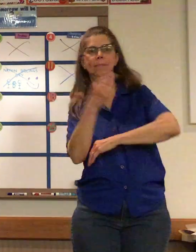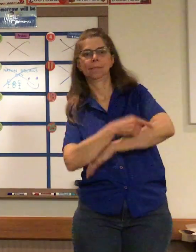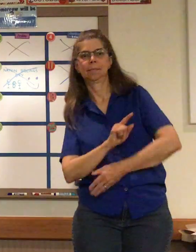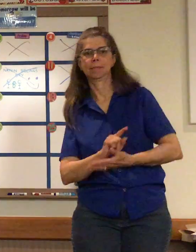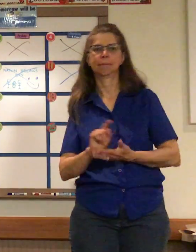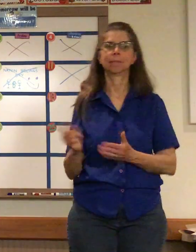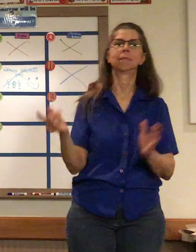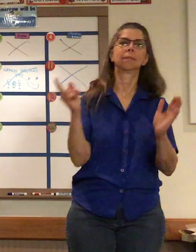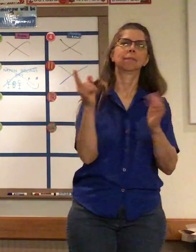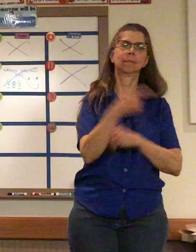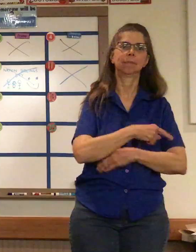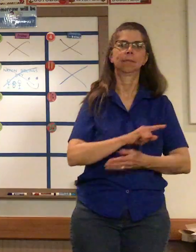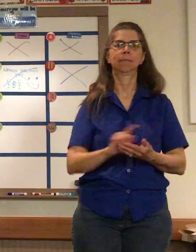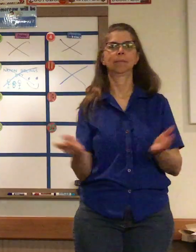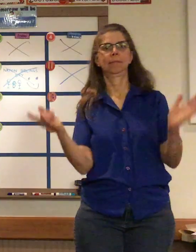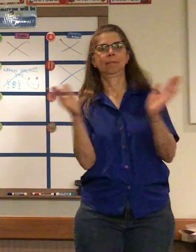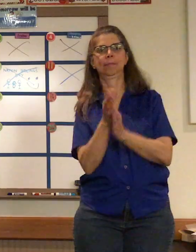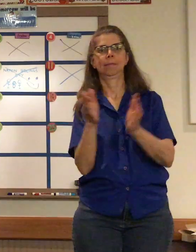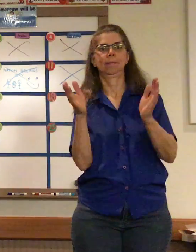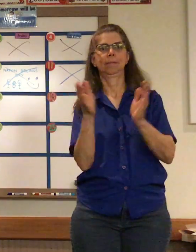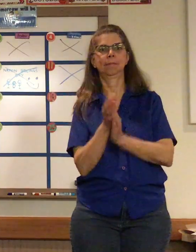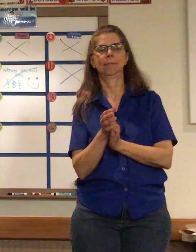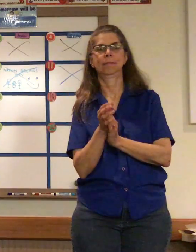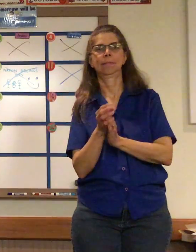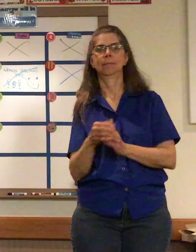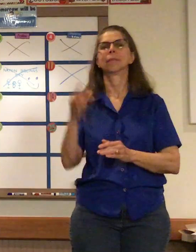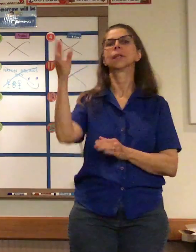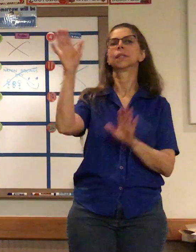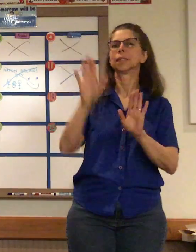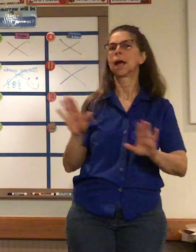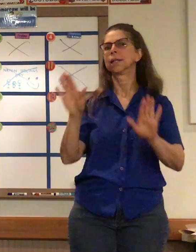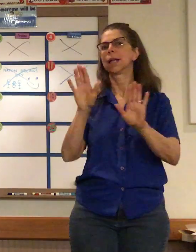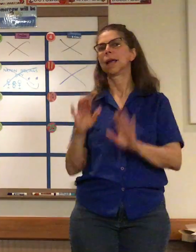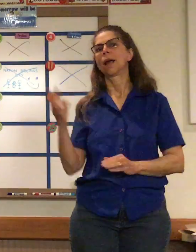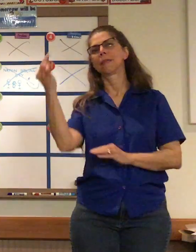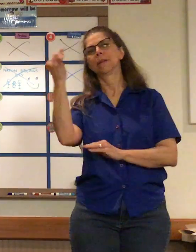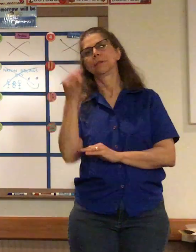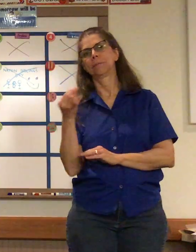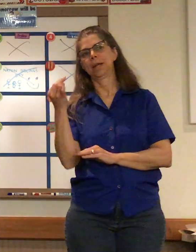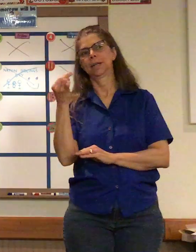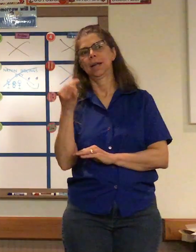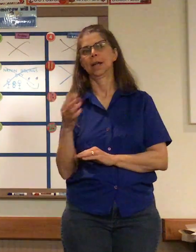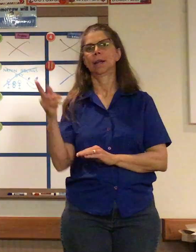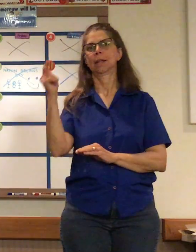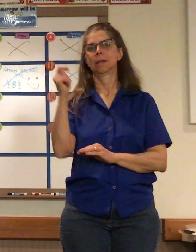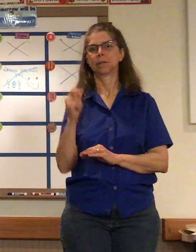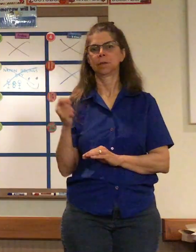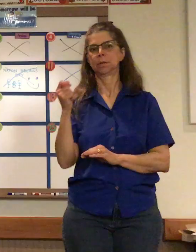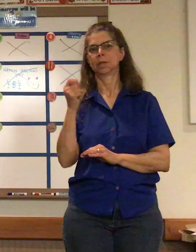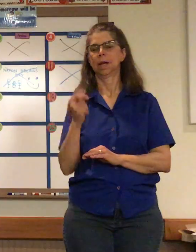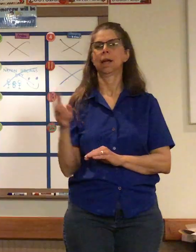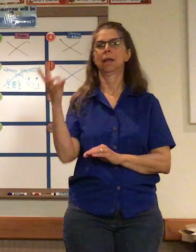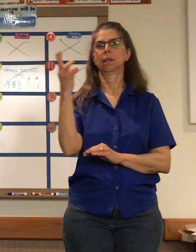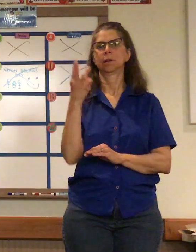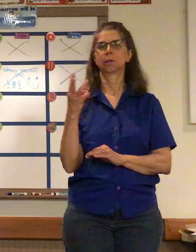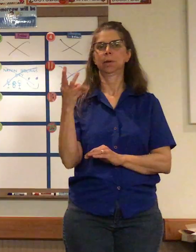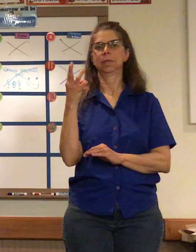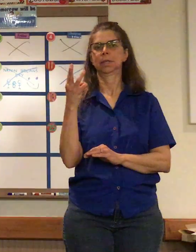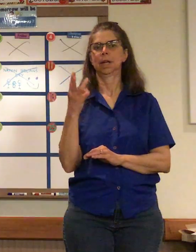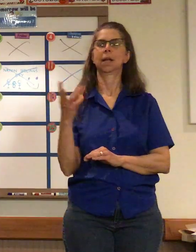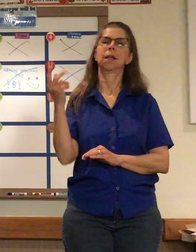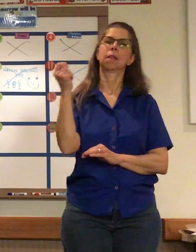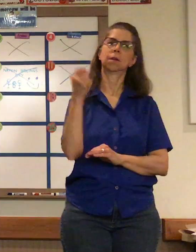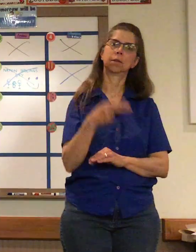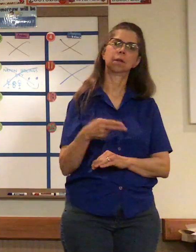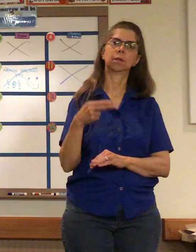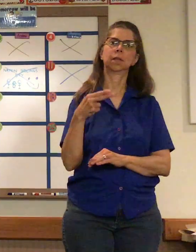week. Days of the week. Days of the week. There's Sunday and there's Monday. There's Tuesday and there's